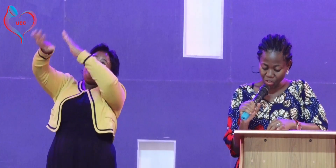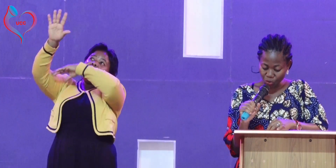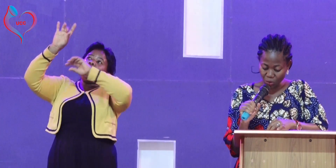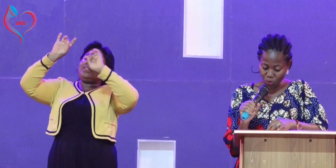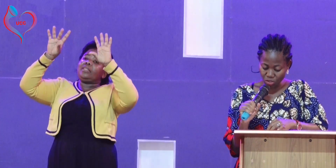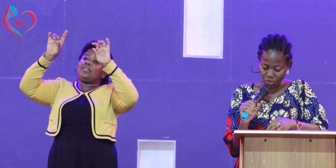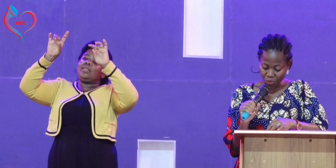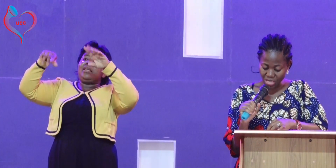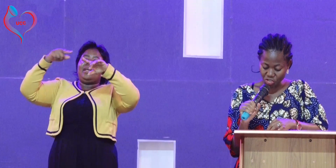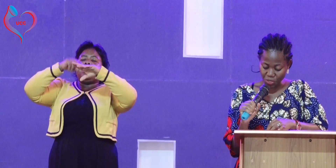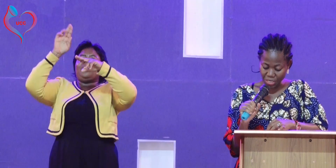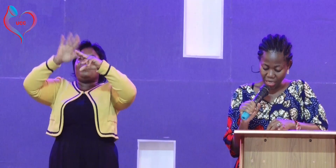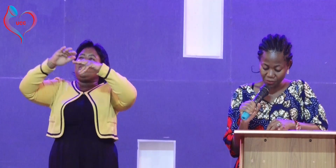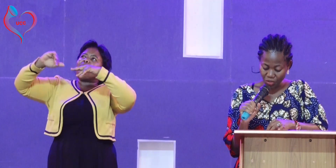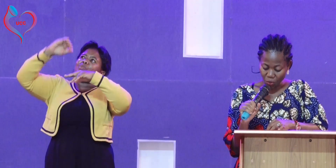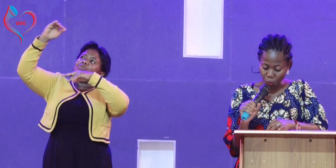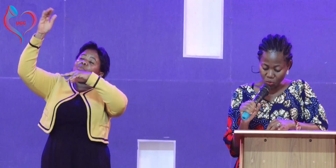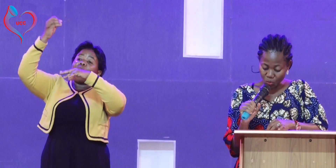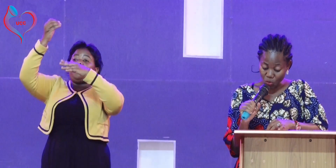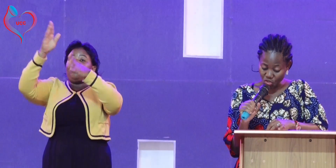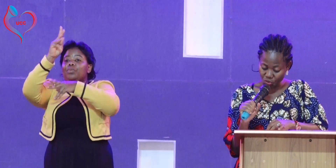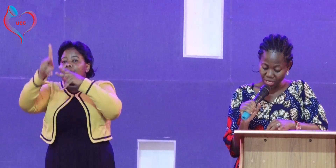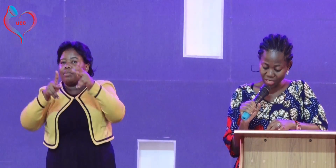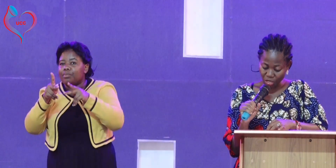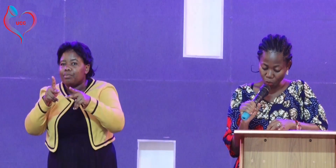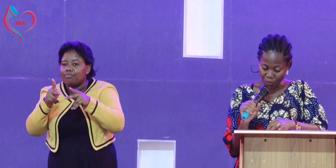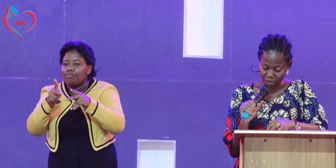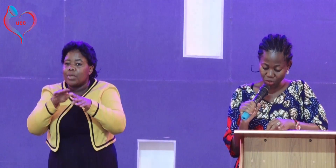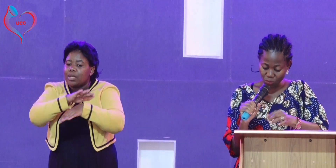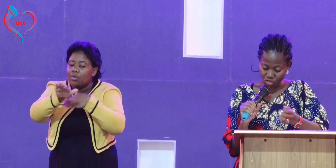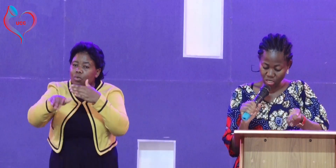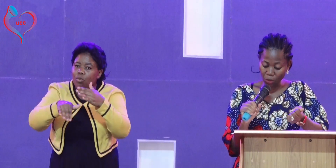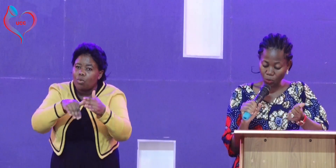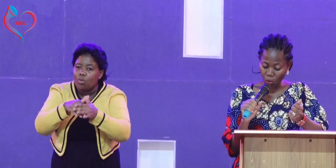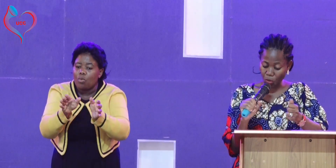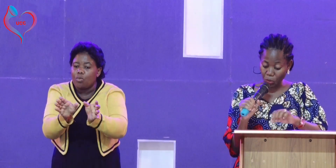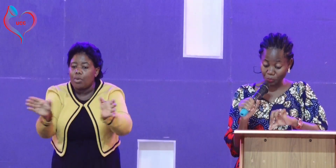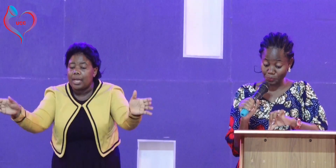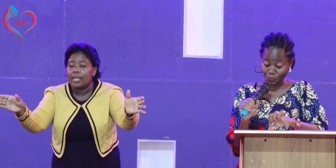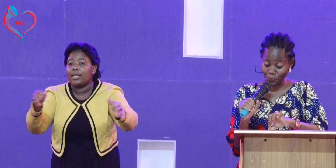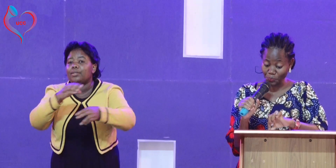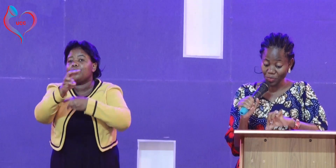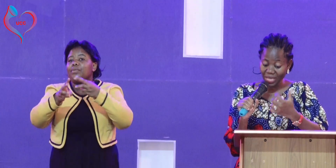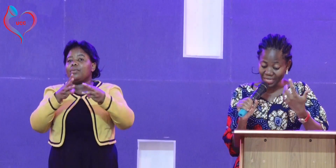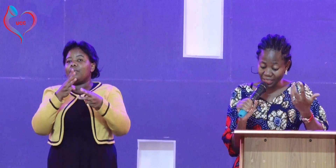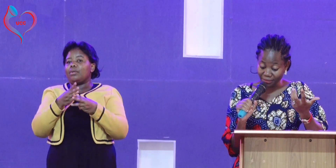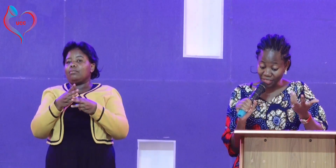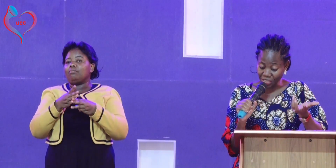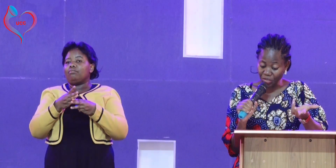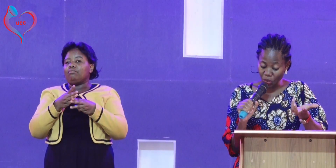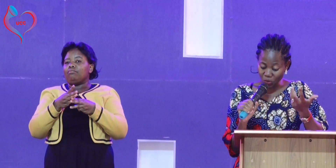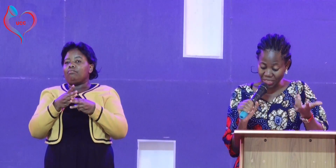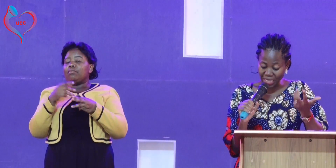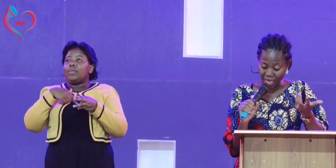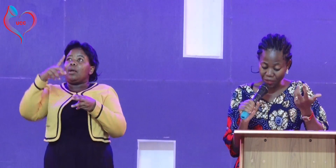Era nditula kulusozo rechibina kunjuyi ezenko melelezo buchika obwakono.